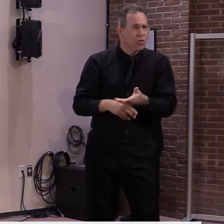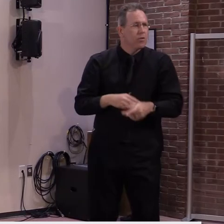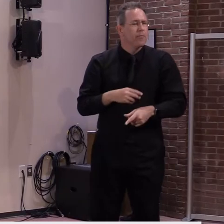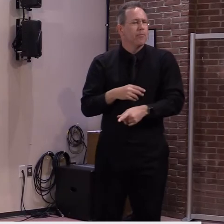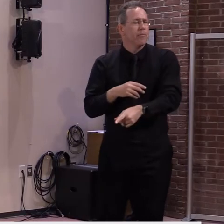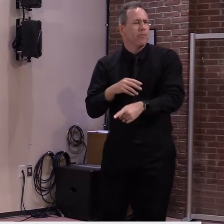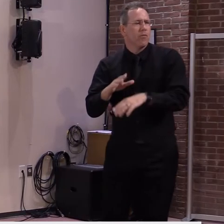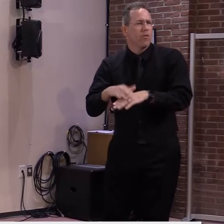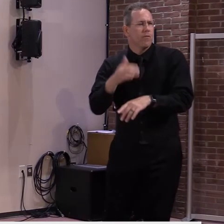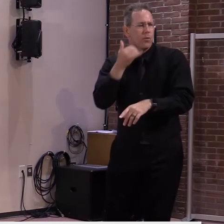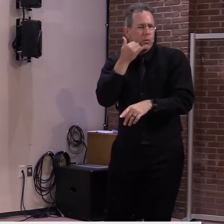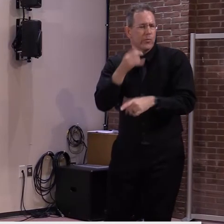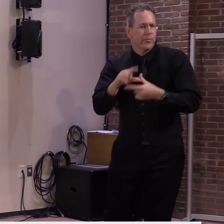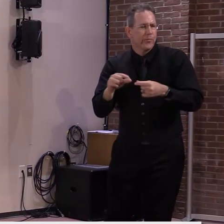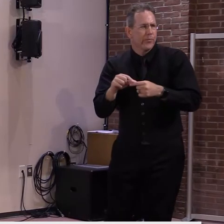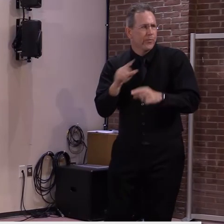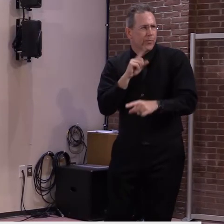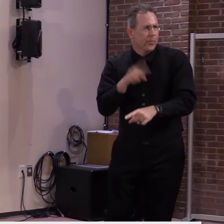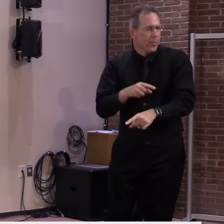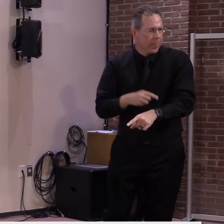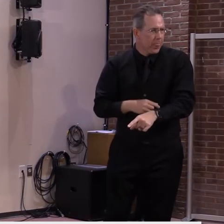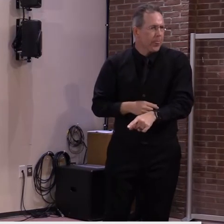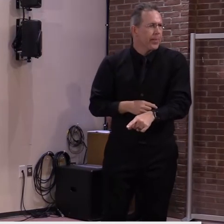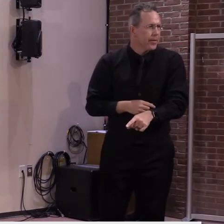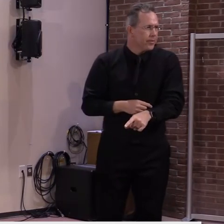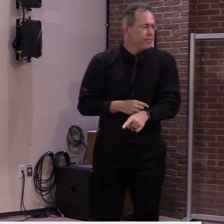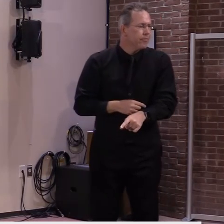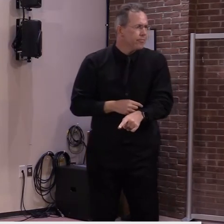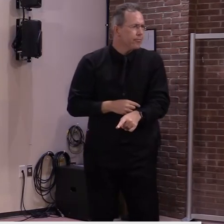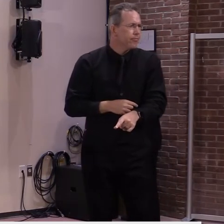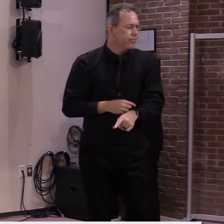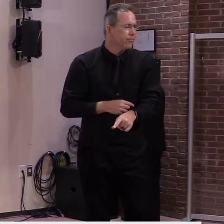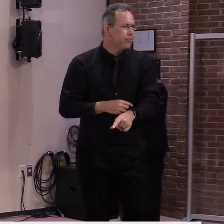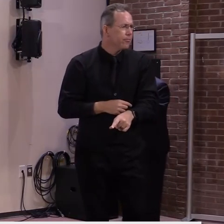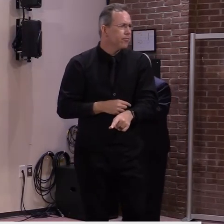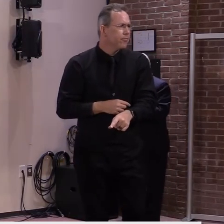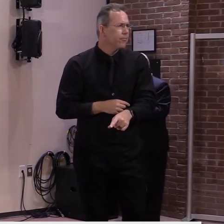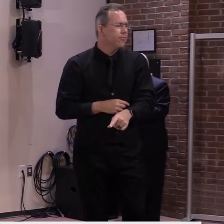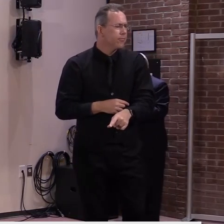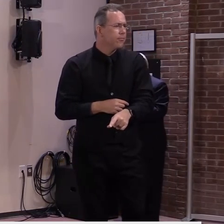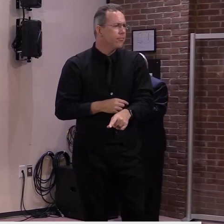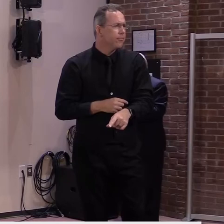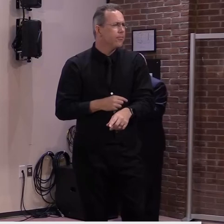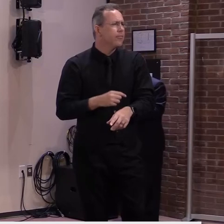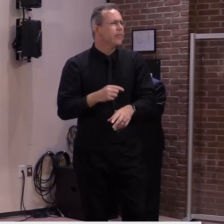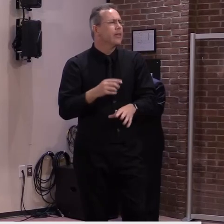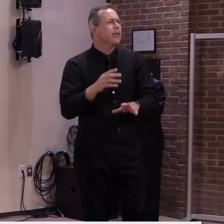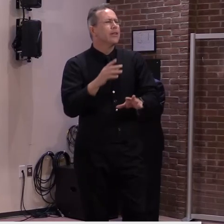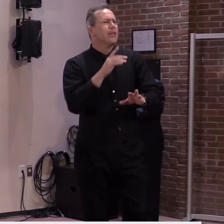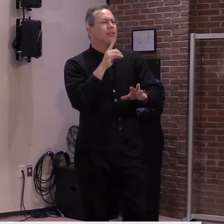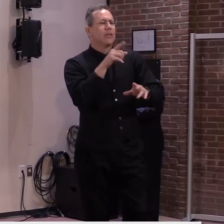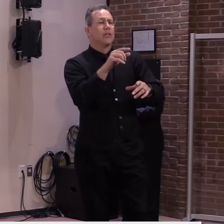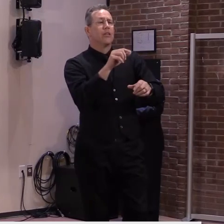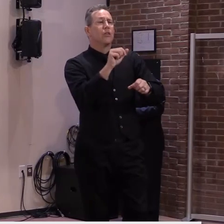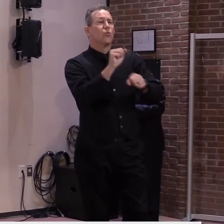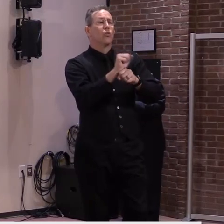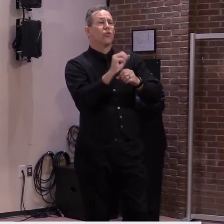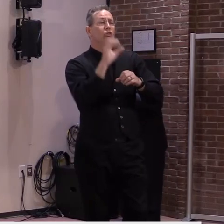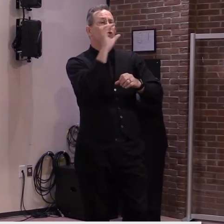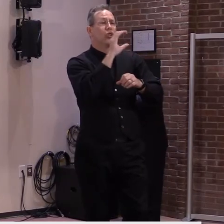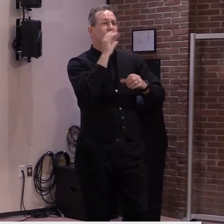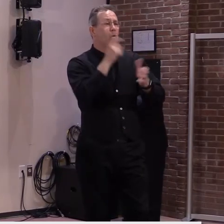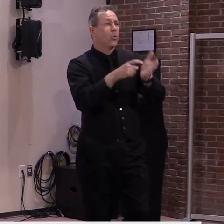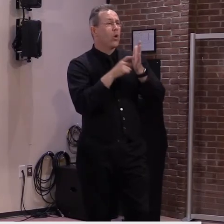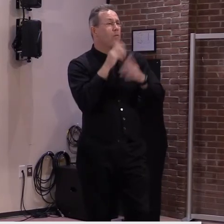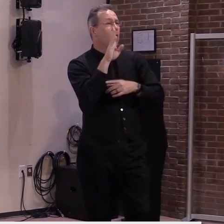provisions for the work search come out of the original Act 91, statute, which really says you have to fall